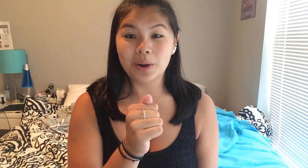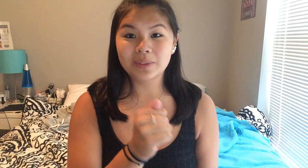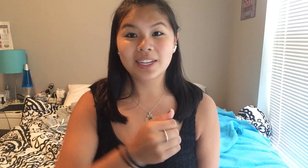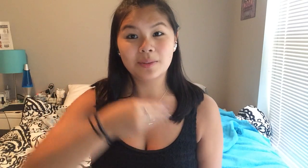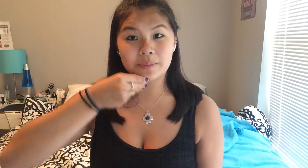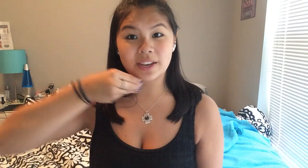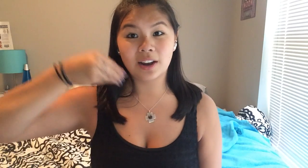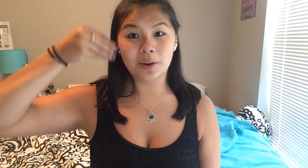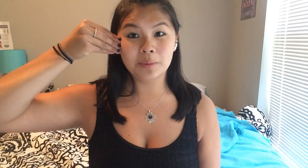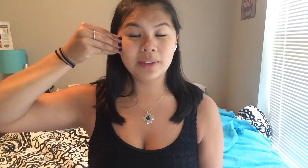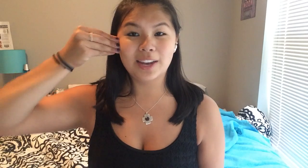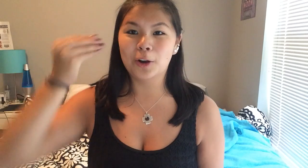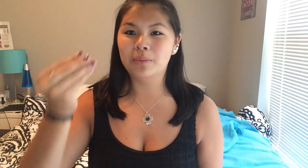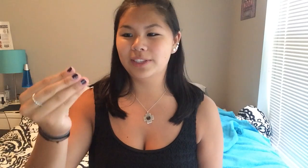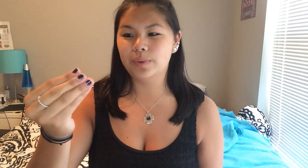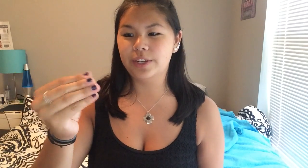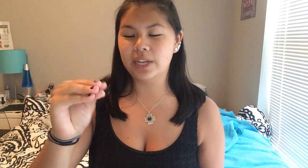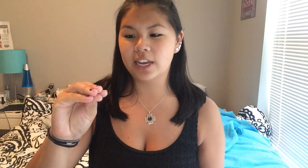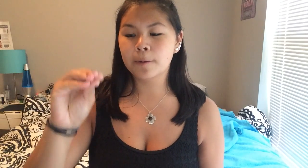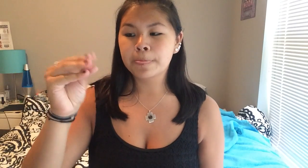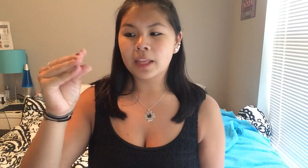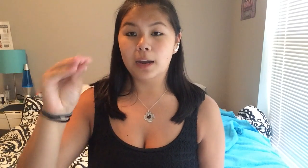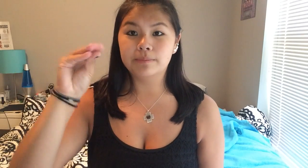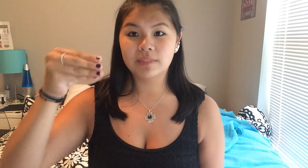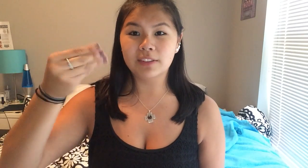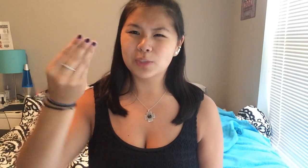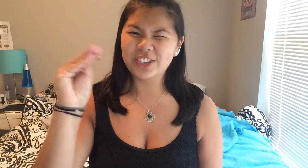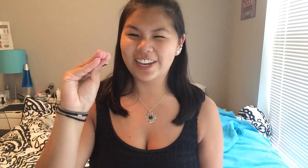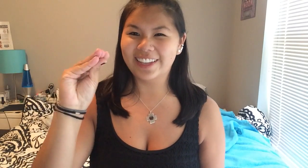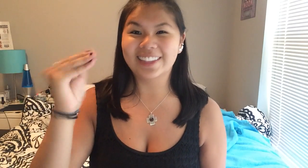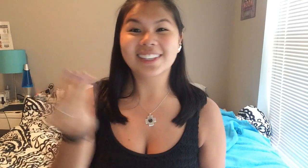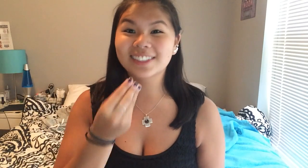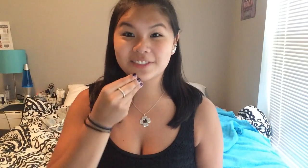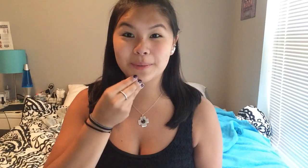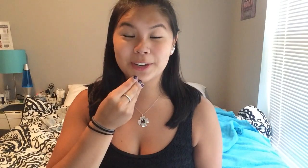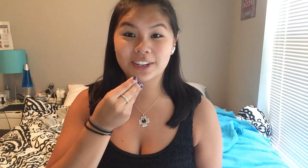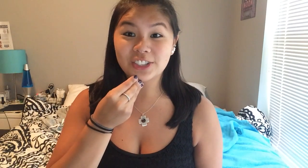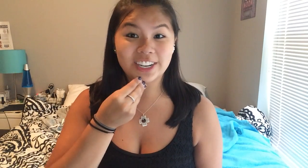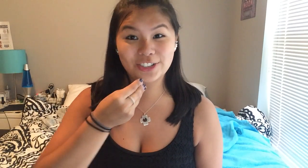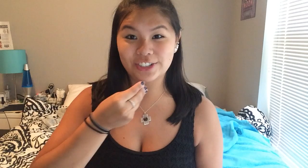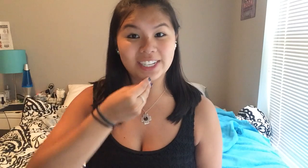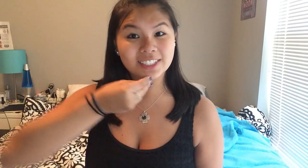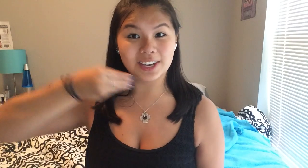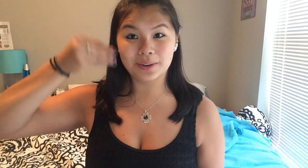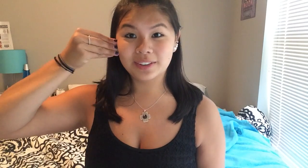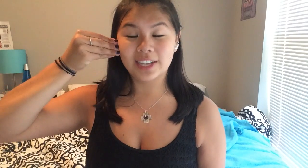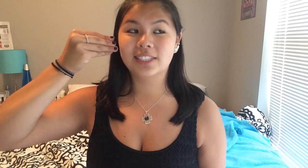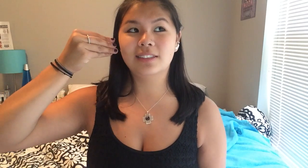won't be home, and home is where you take kind of a squished hand like this from your chin to your cheek. So think